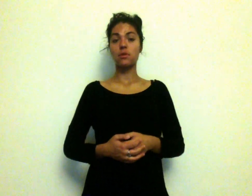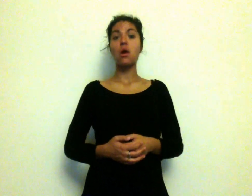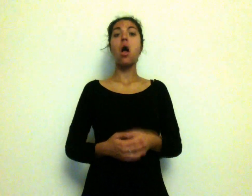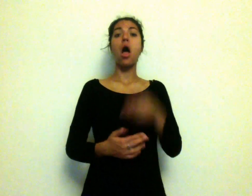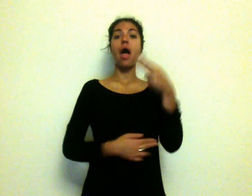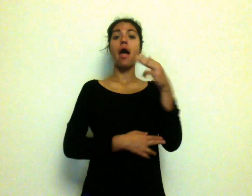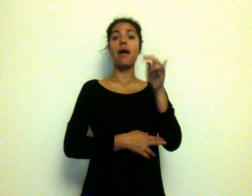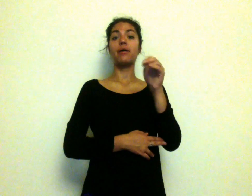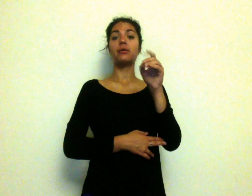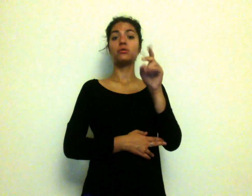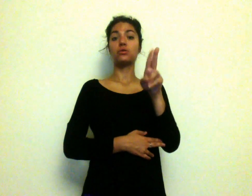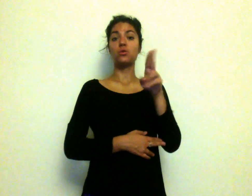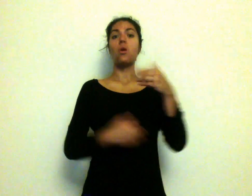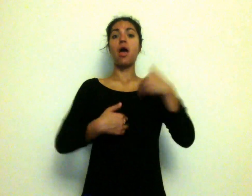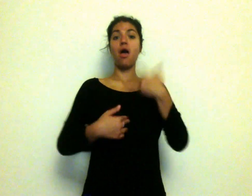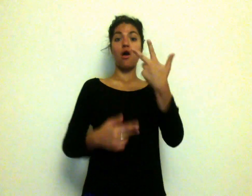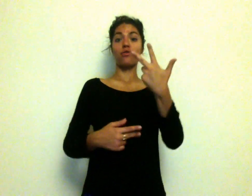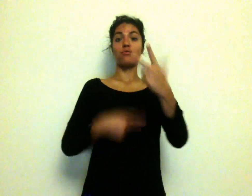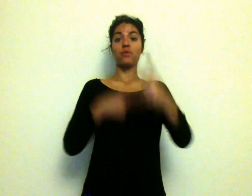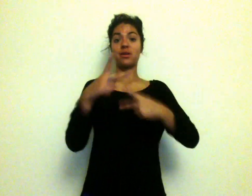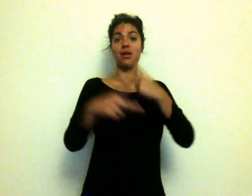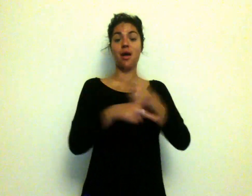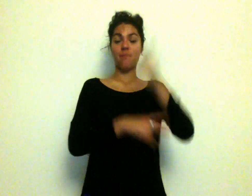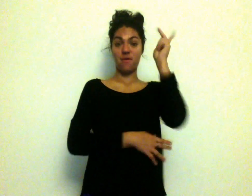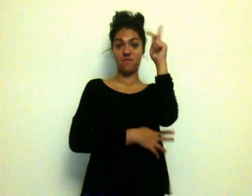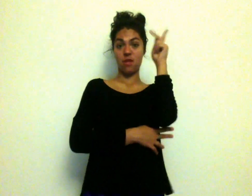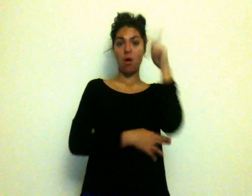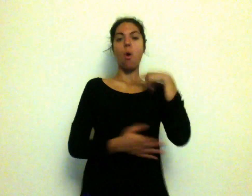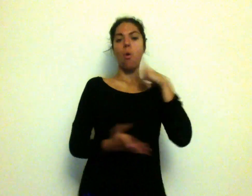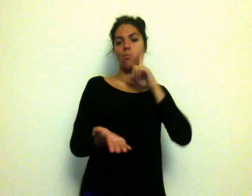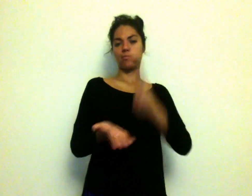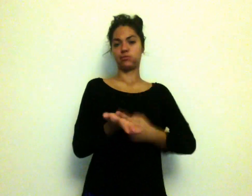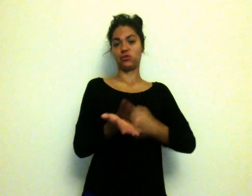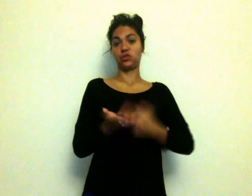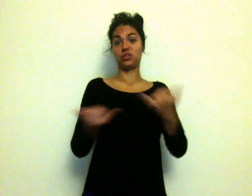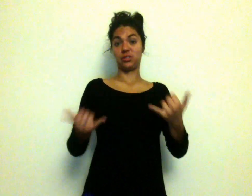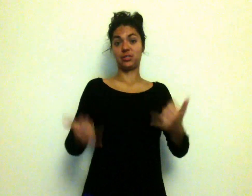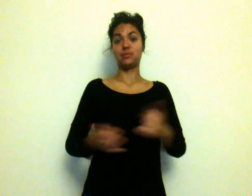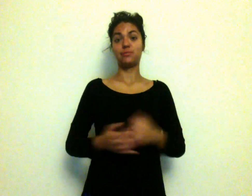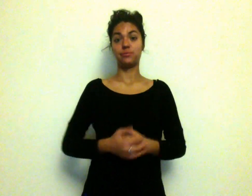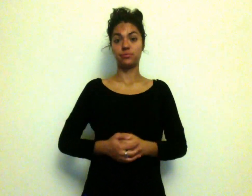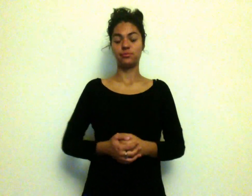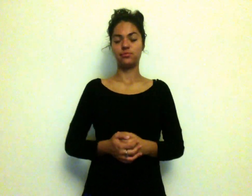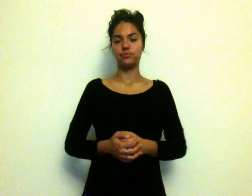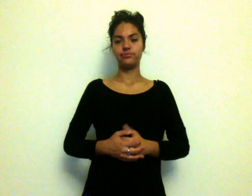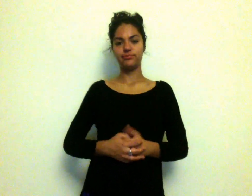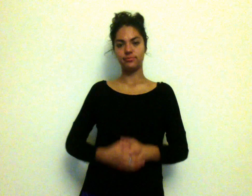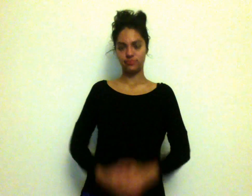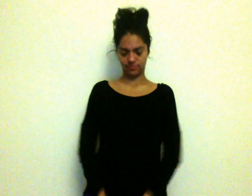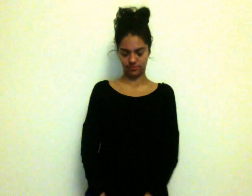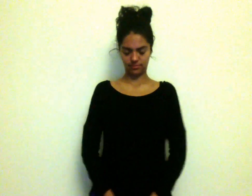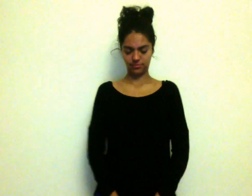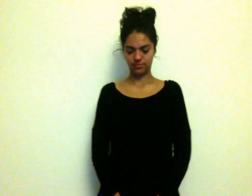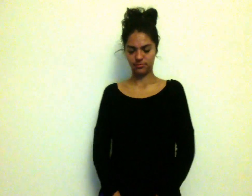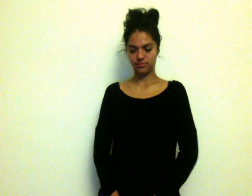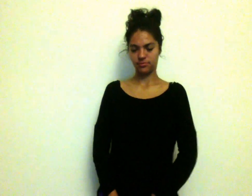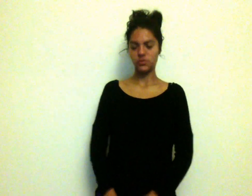of cultural studies talk about, and I want to introduce you to them. The first is what they call a heteronomous